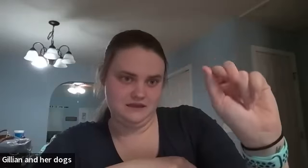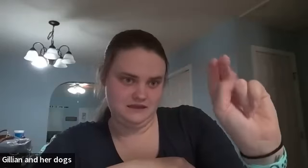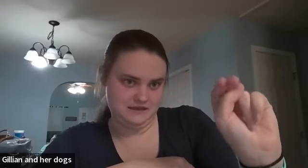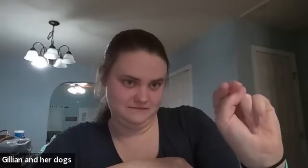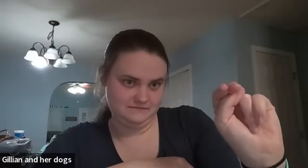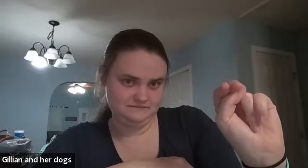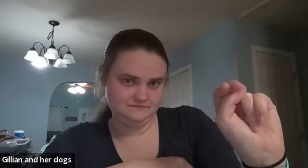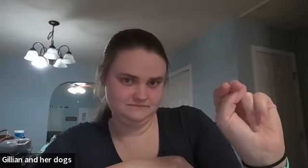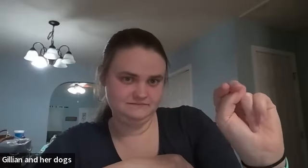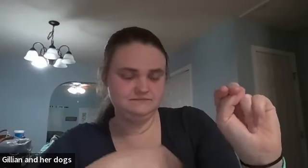Gillian.